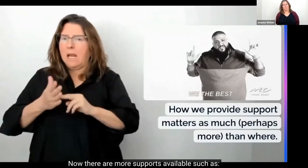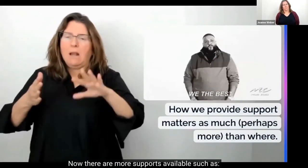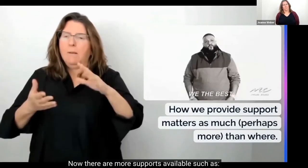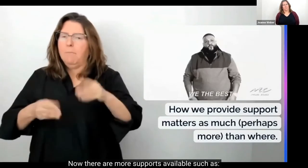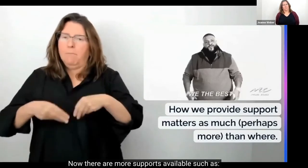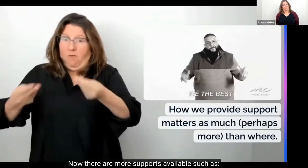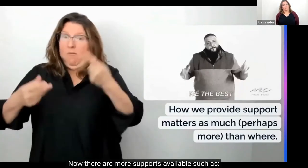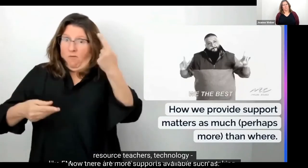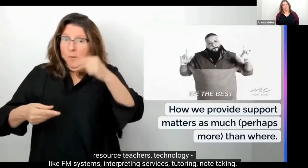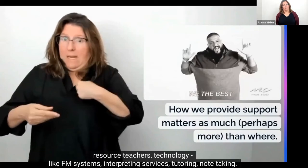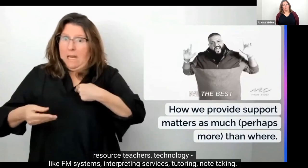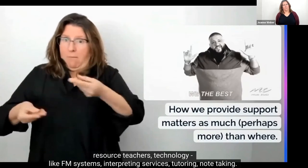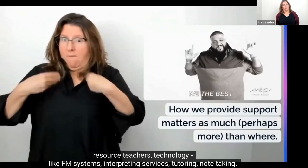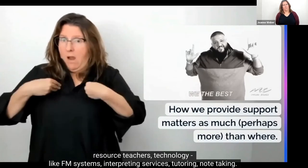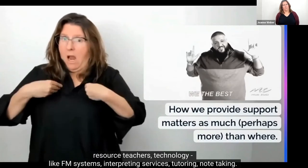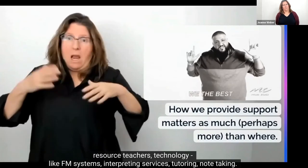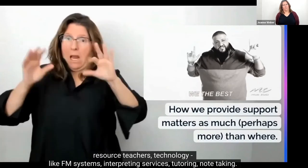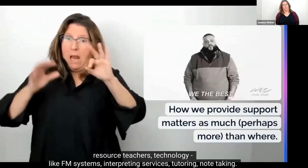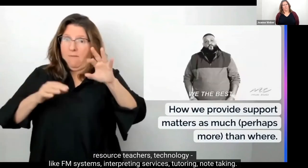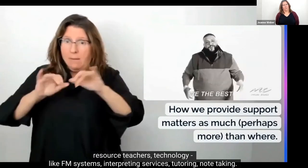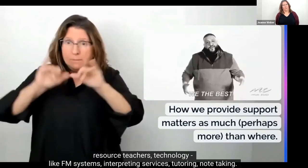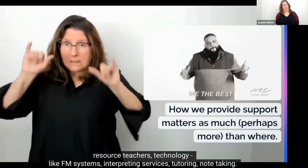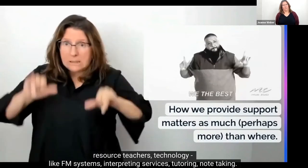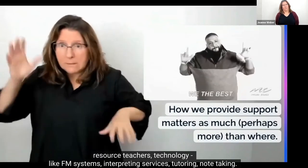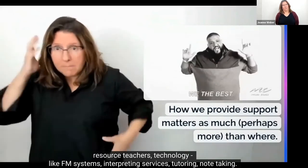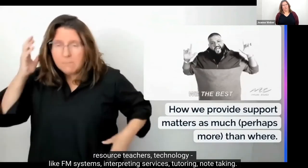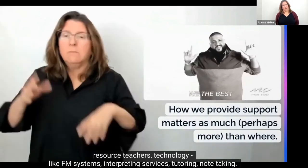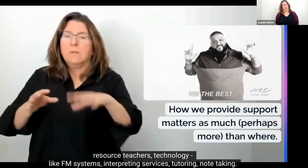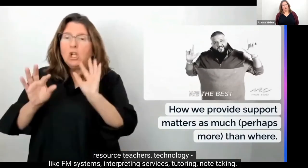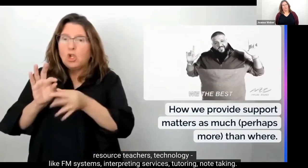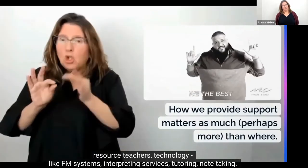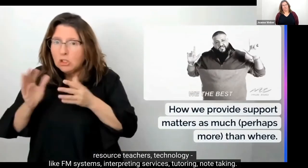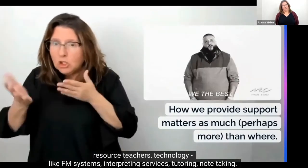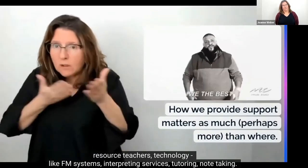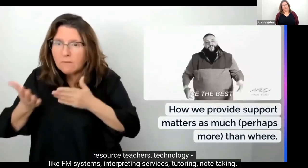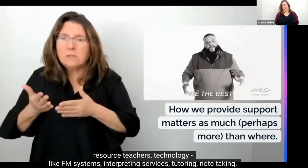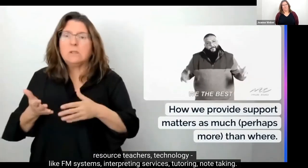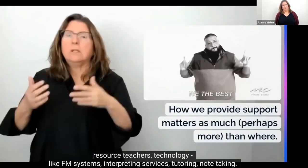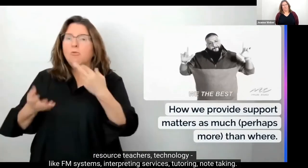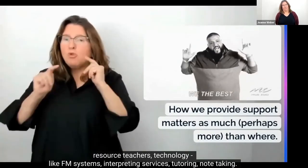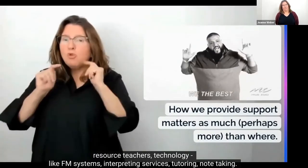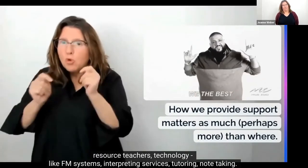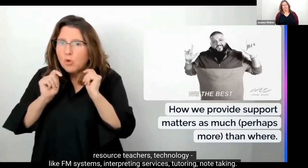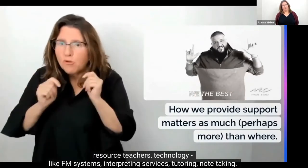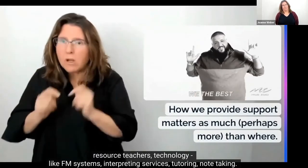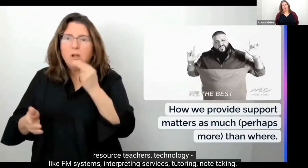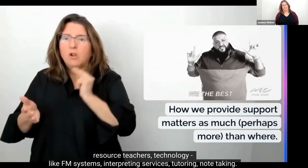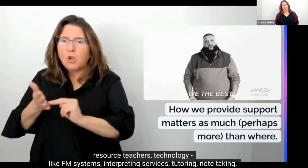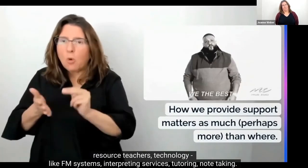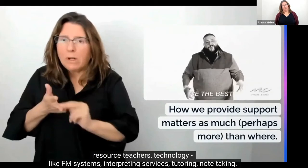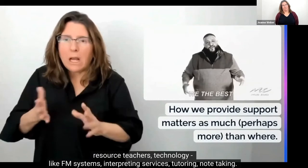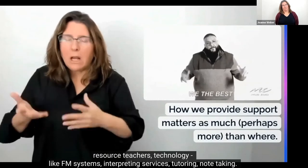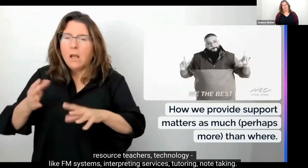available, such as resource teachers, technology like FM systems, interpreting services,